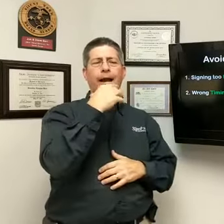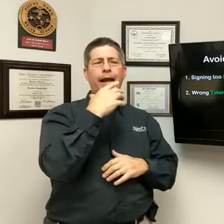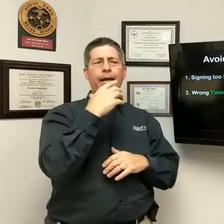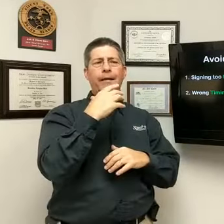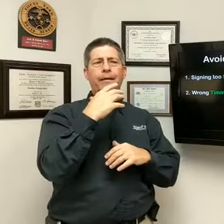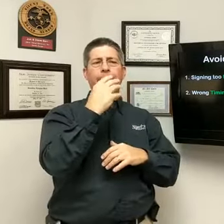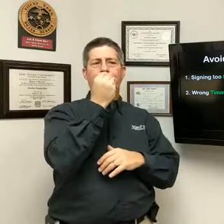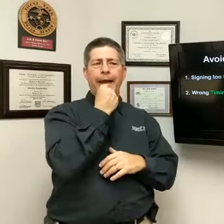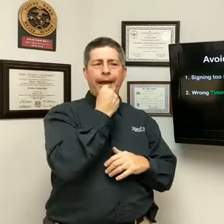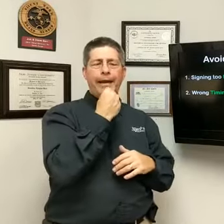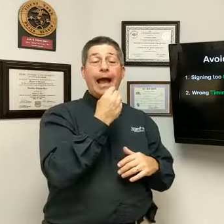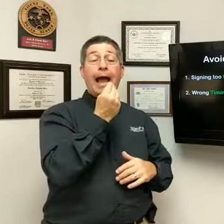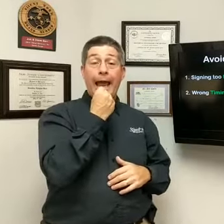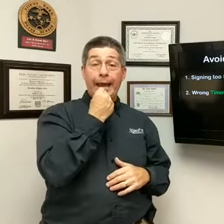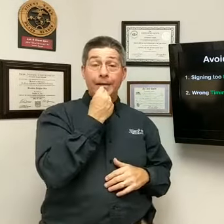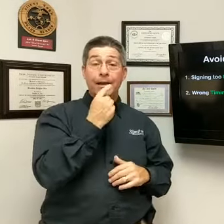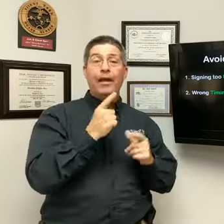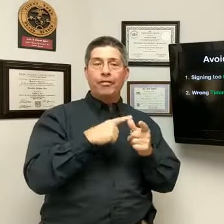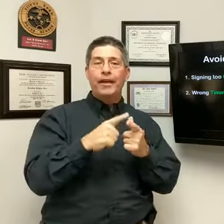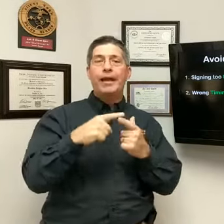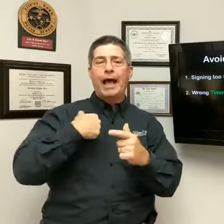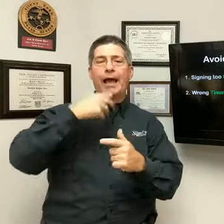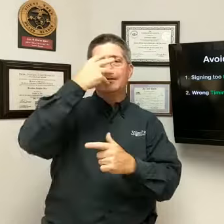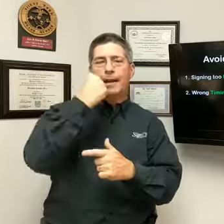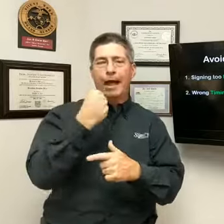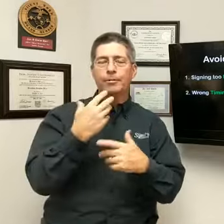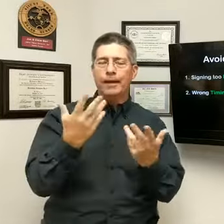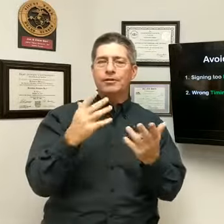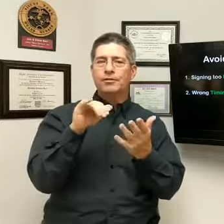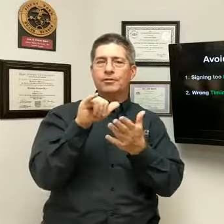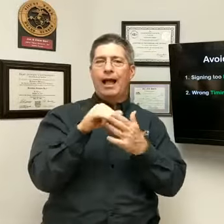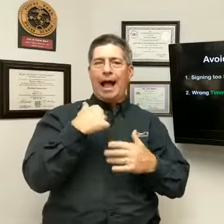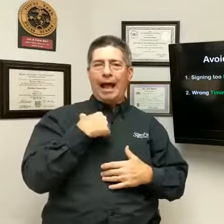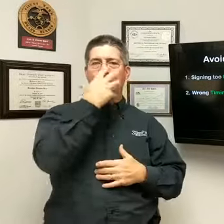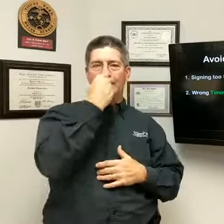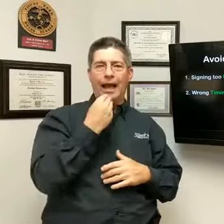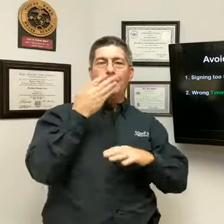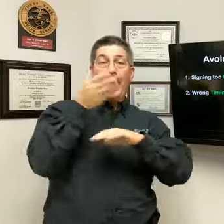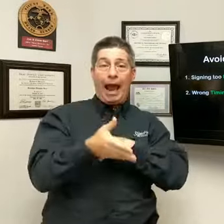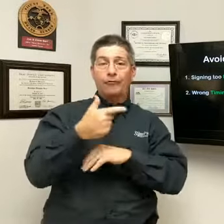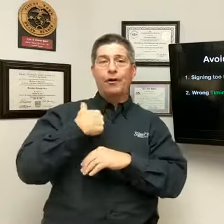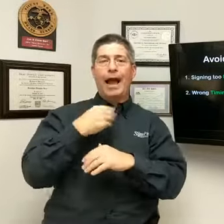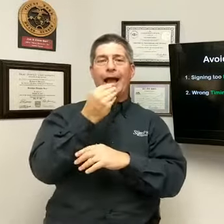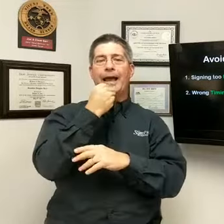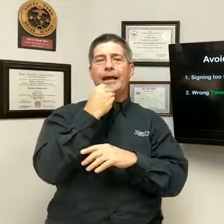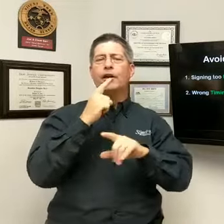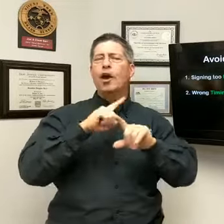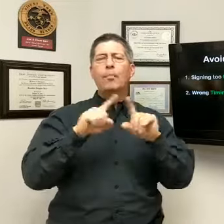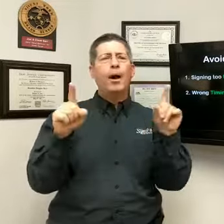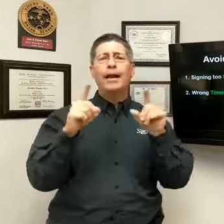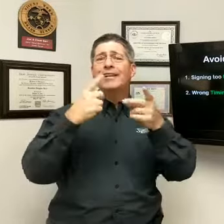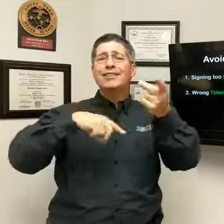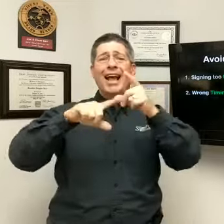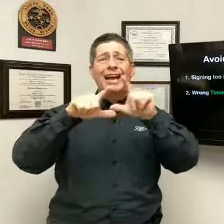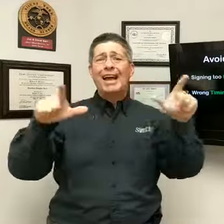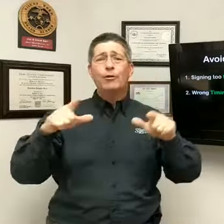I ate and then I slept. That's I slept after I ate. But in sign language, you